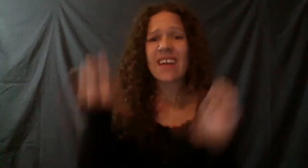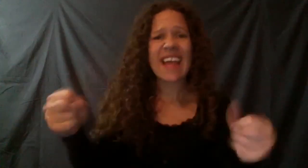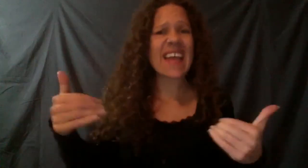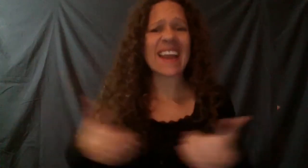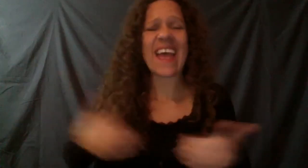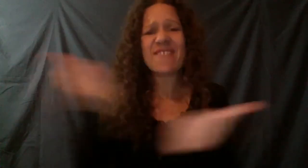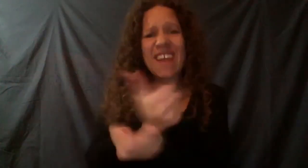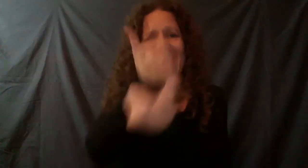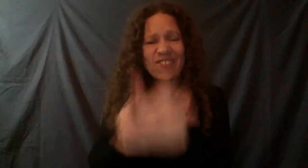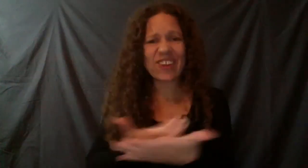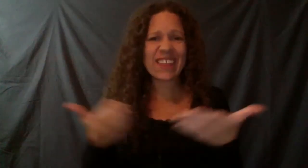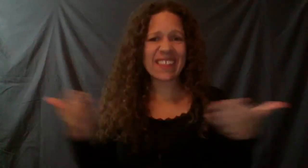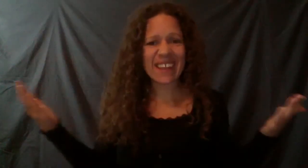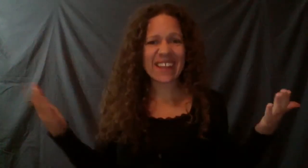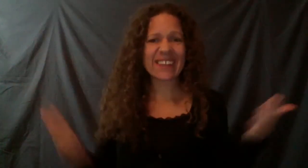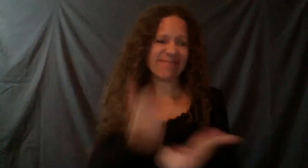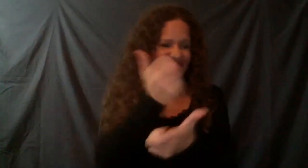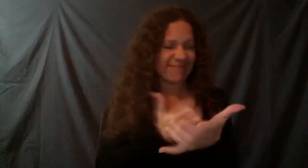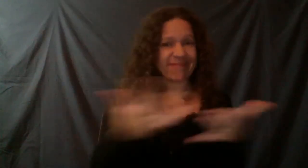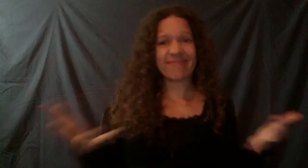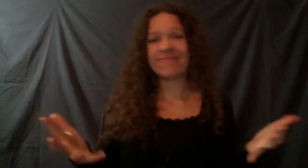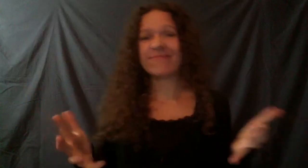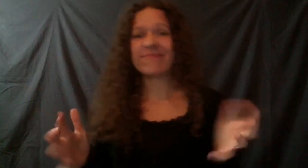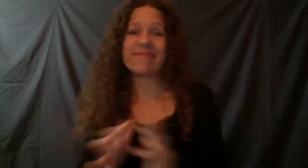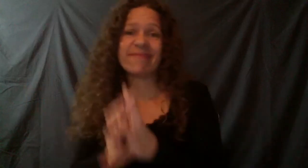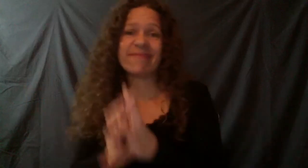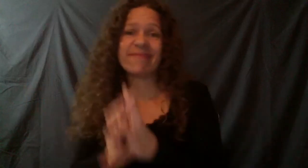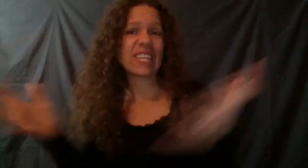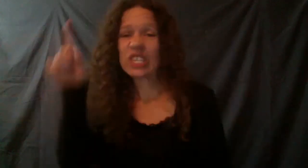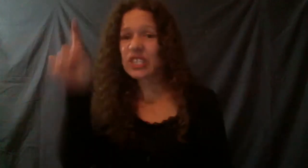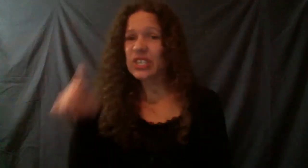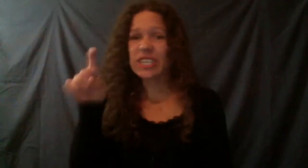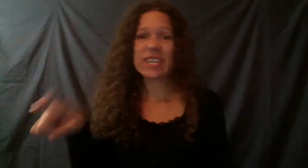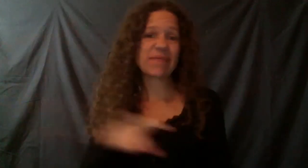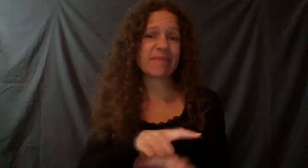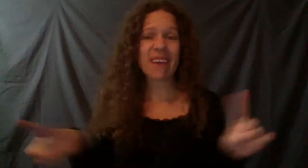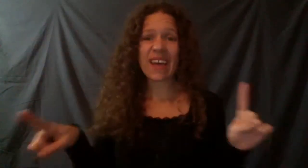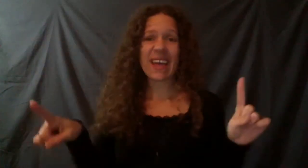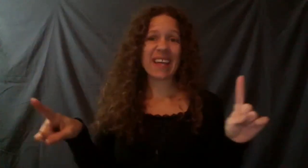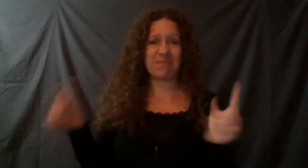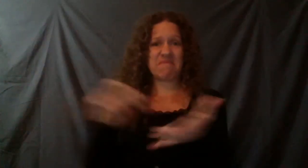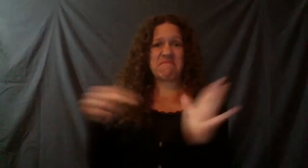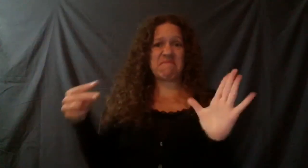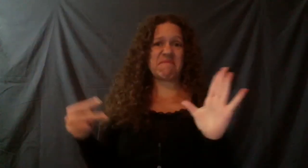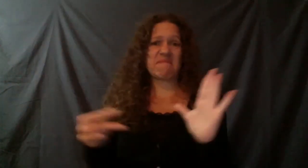everything, but what does it mean? It all means nothing